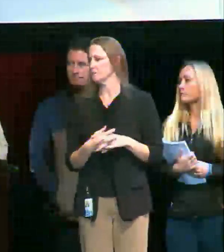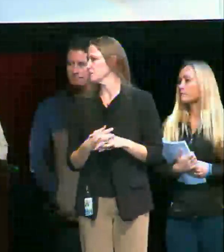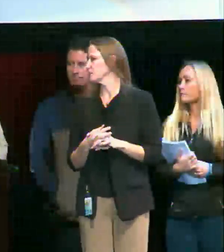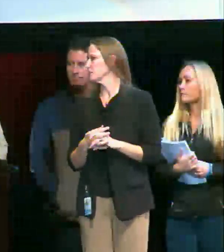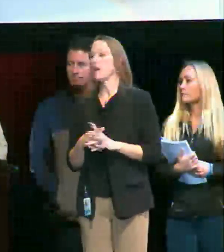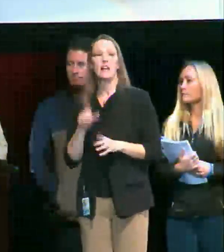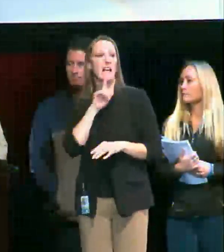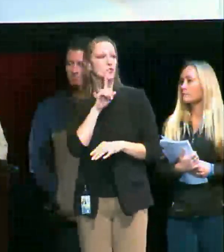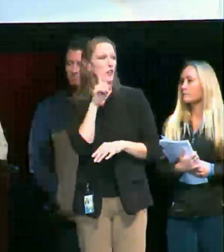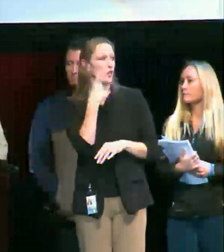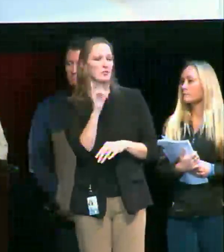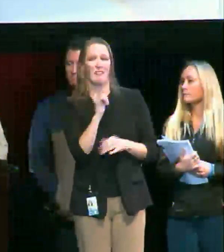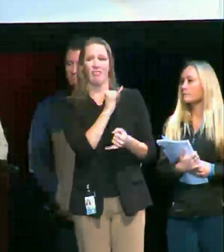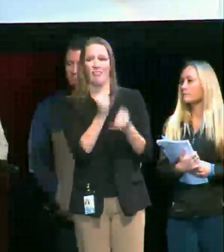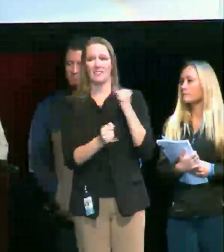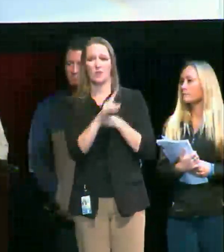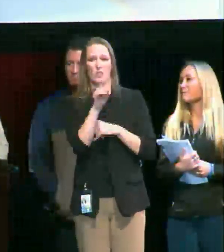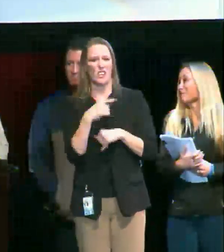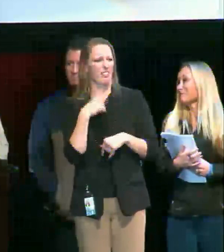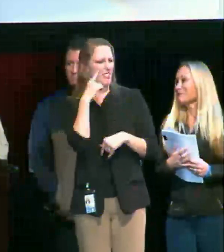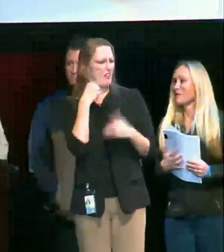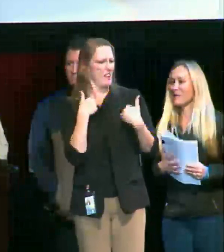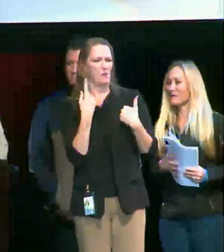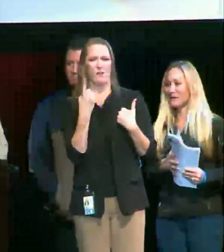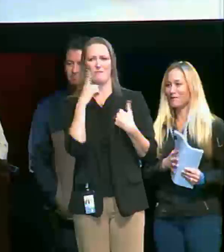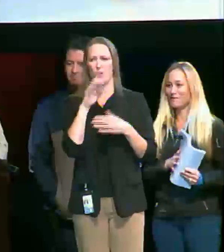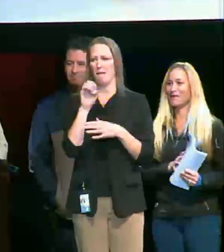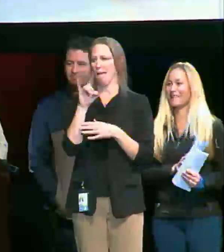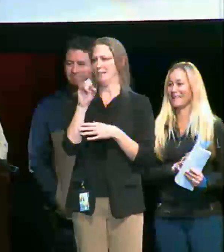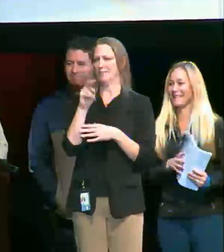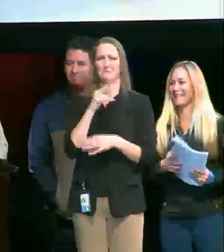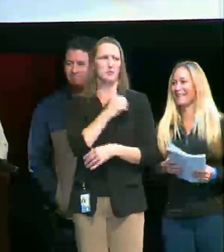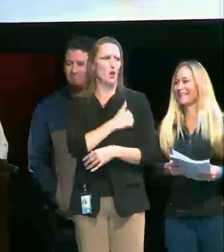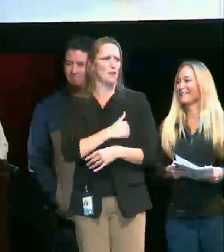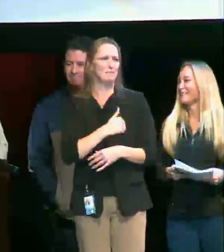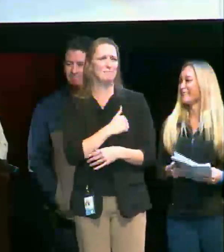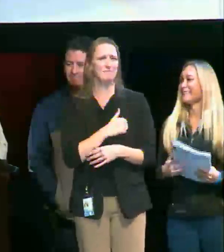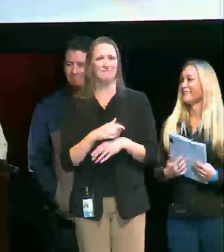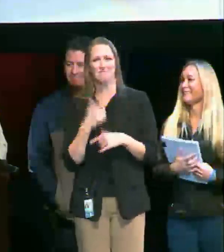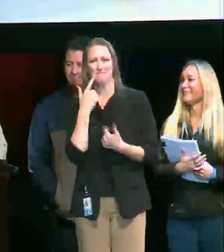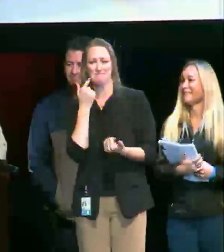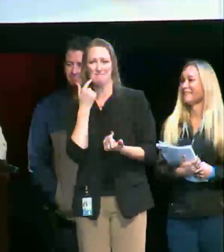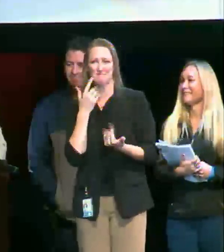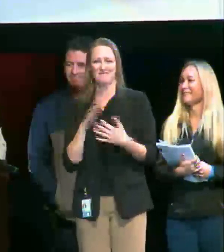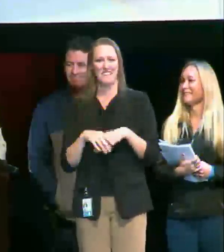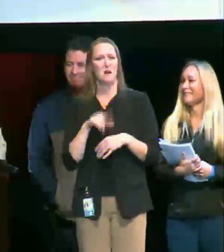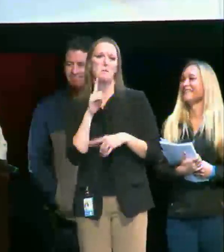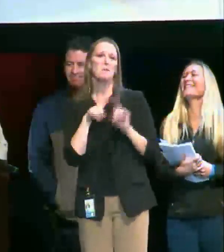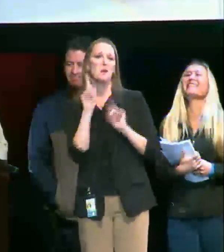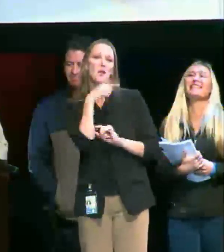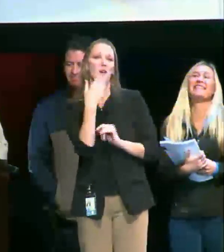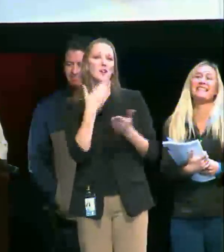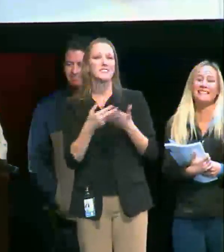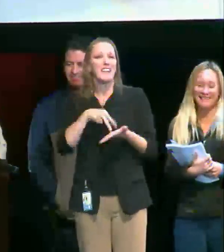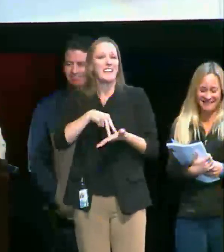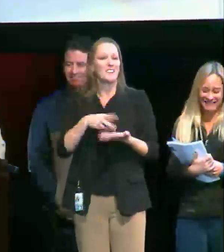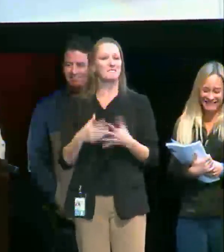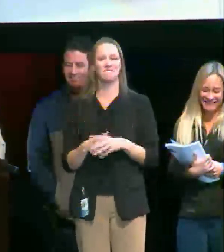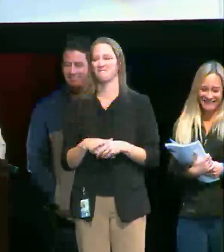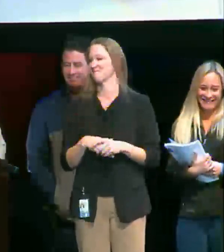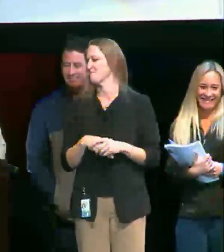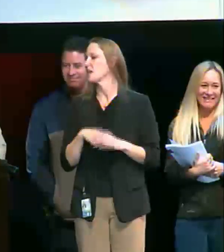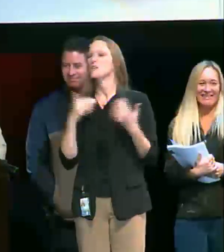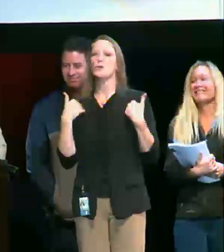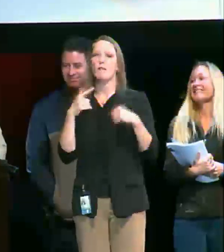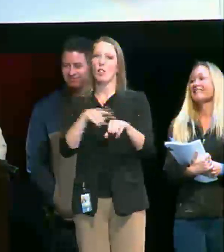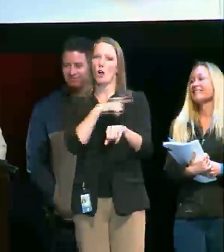And actually, this looks like our last question. I thought I had one for Edison. I'm sorry. But you look good on the stage. So this is a